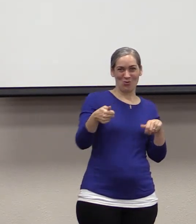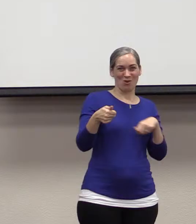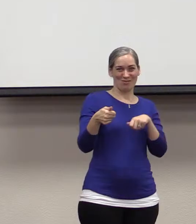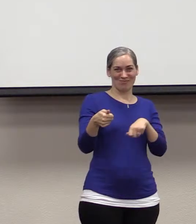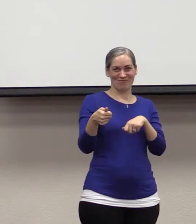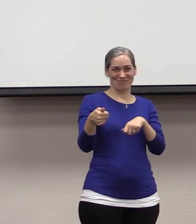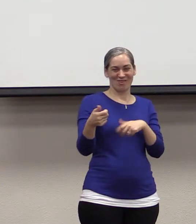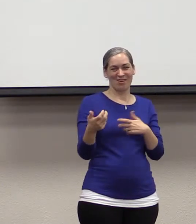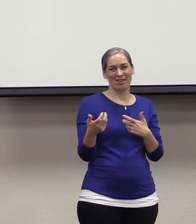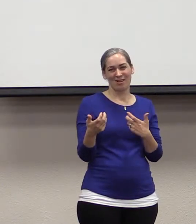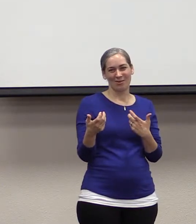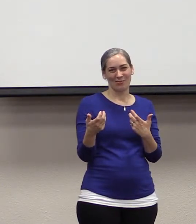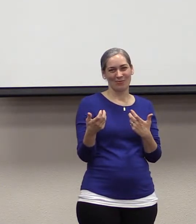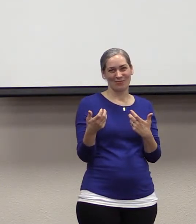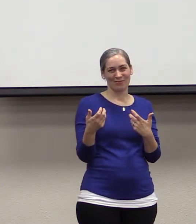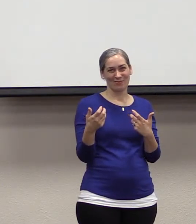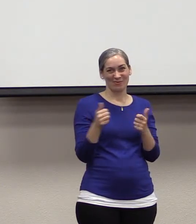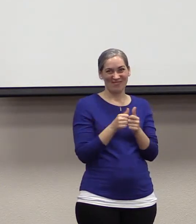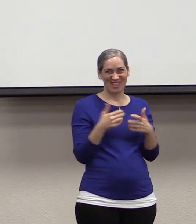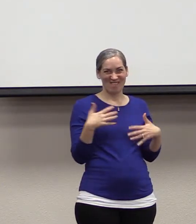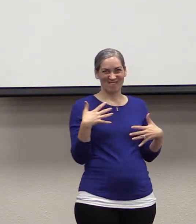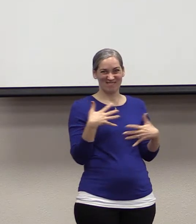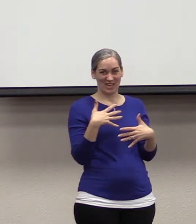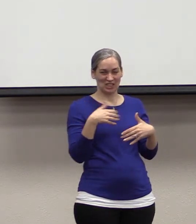But courage in actuality